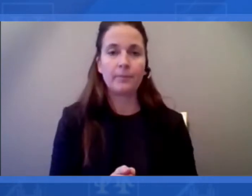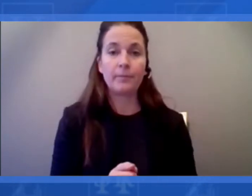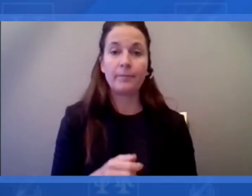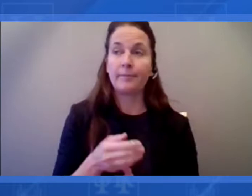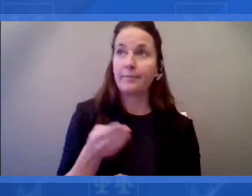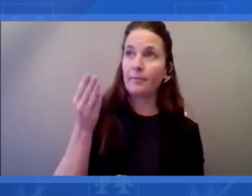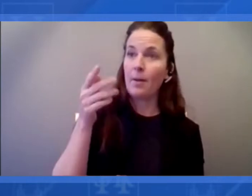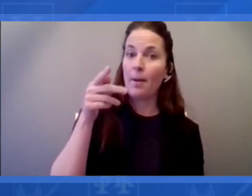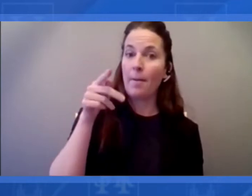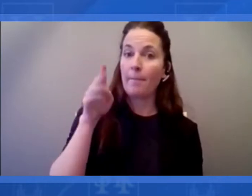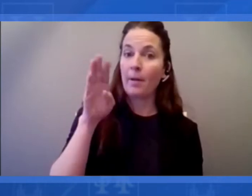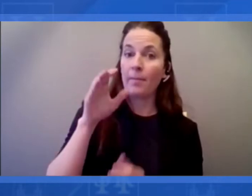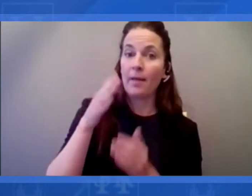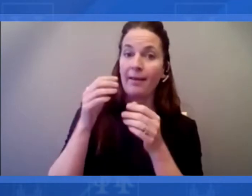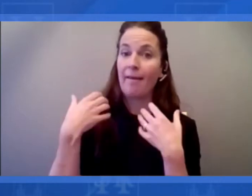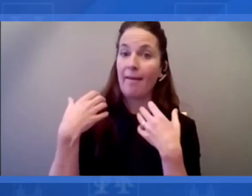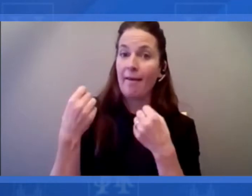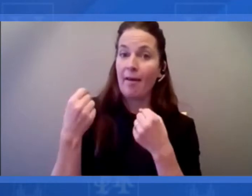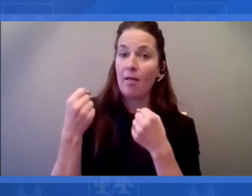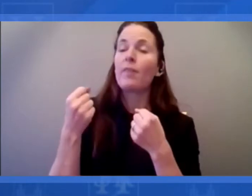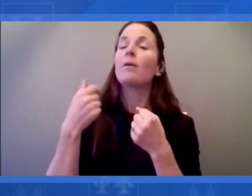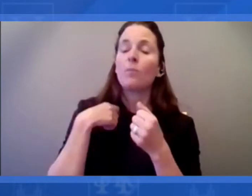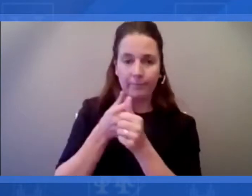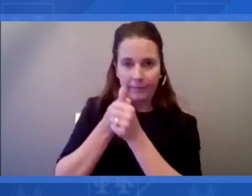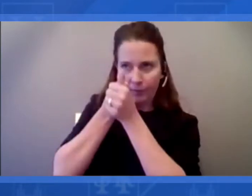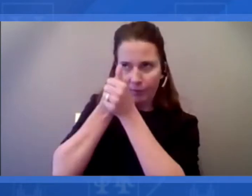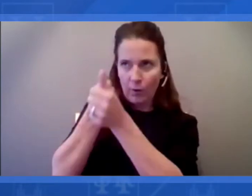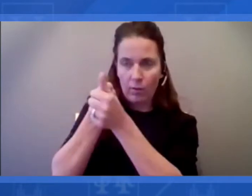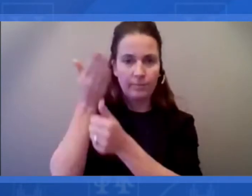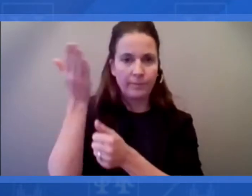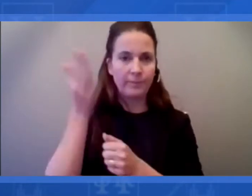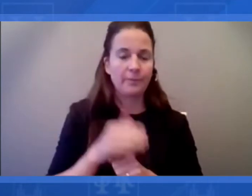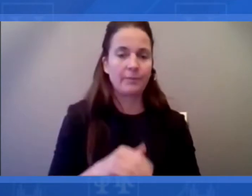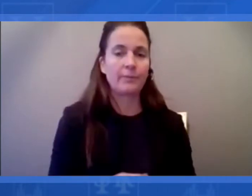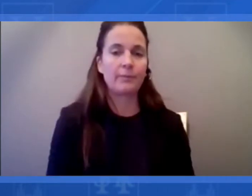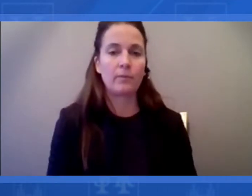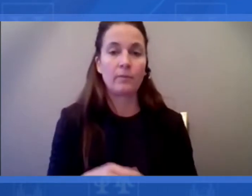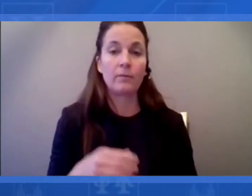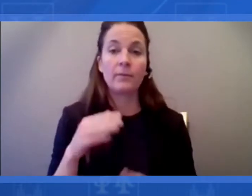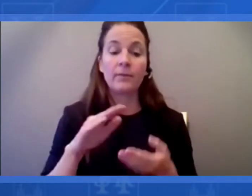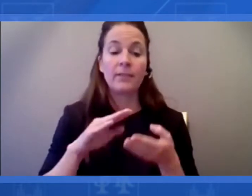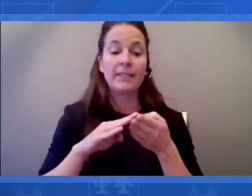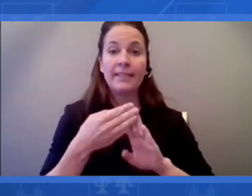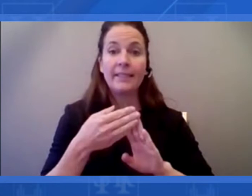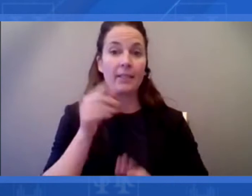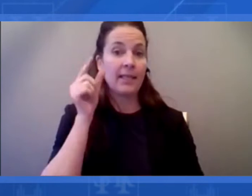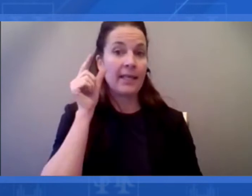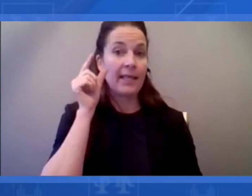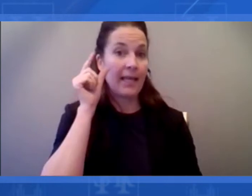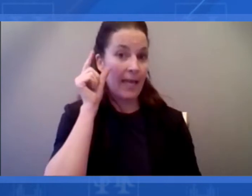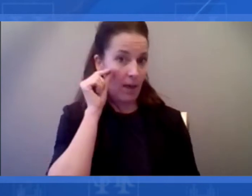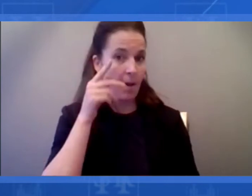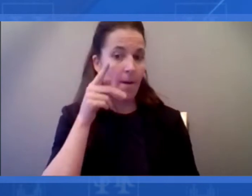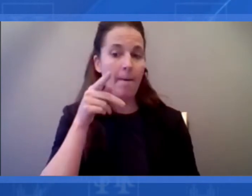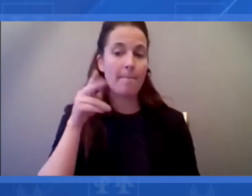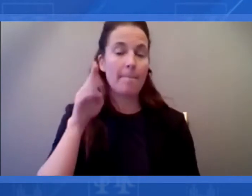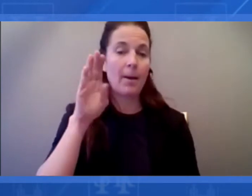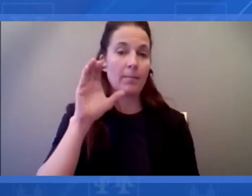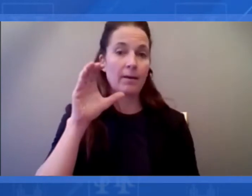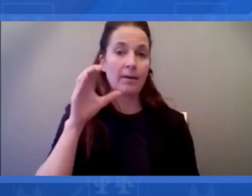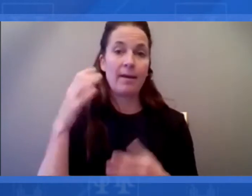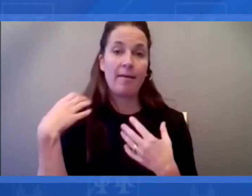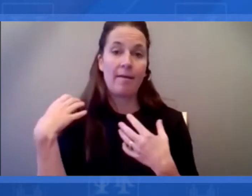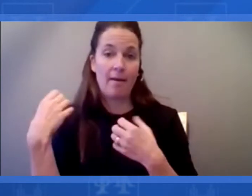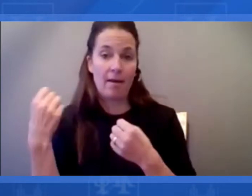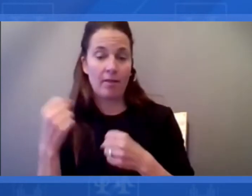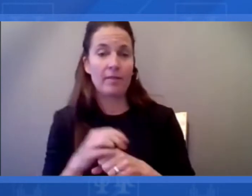guidance from the Provincial Medical Officer of Health, City of Hamilton Public Health, and the Emergency